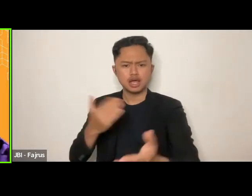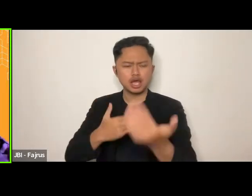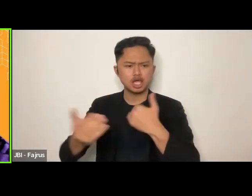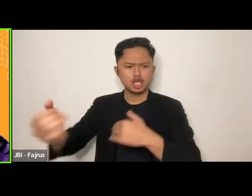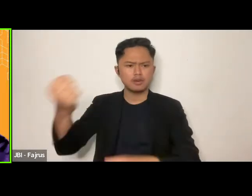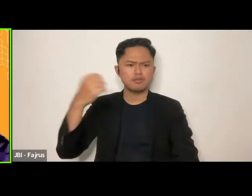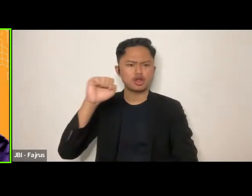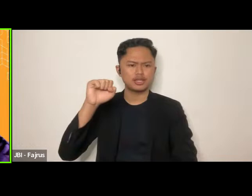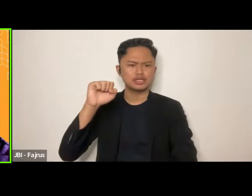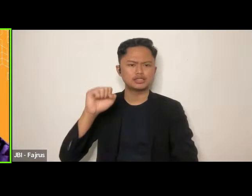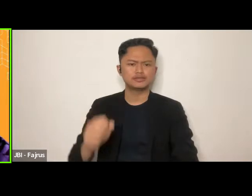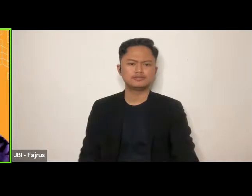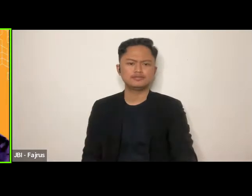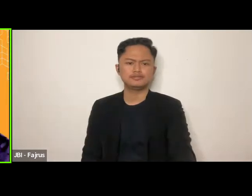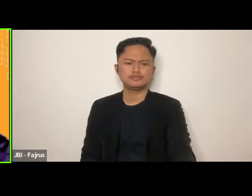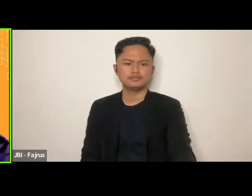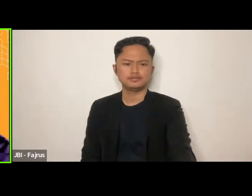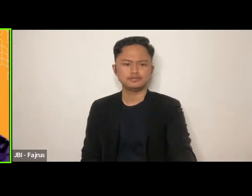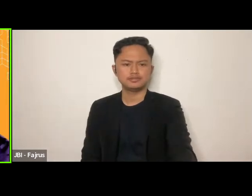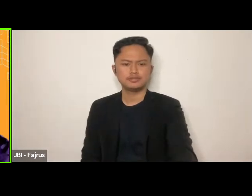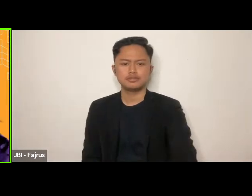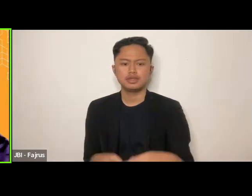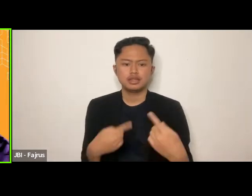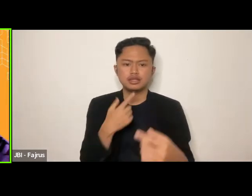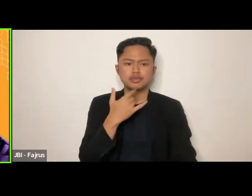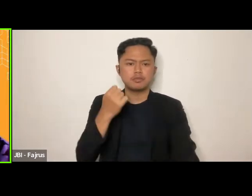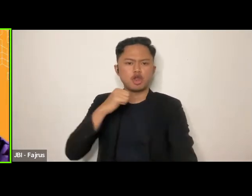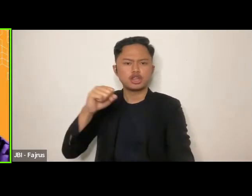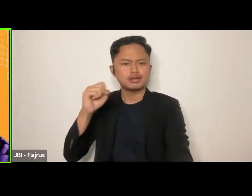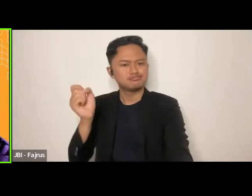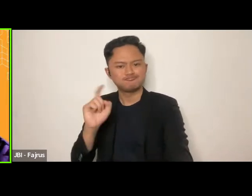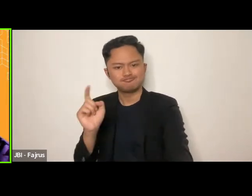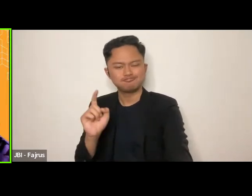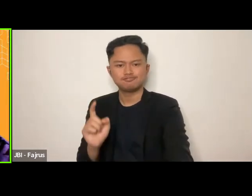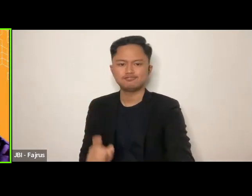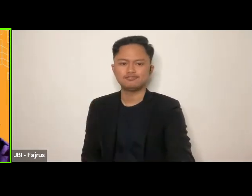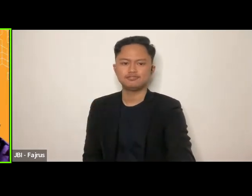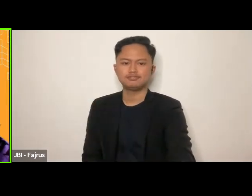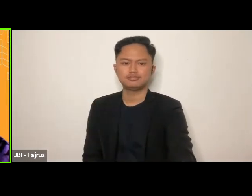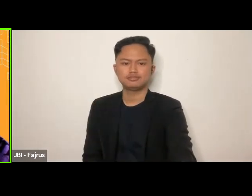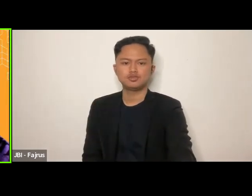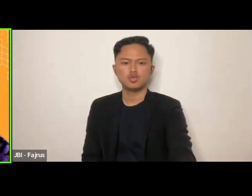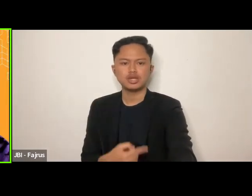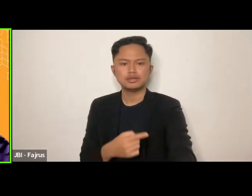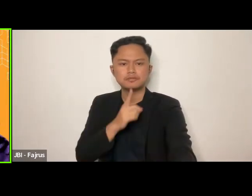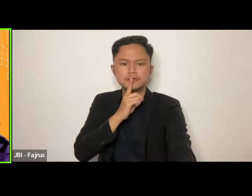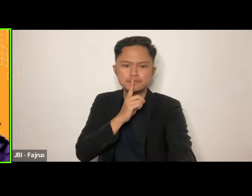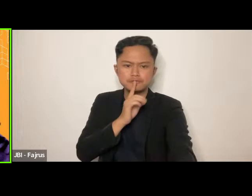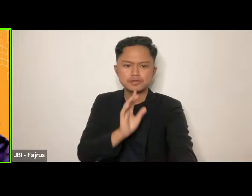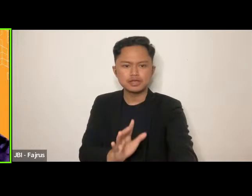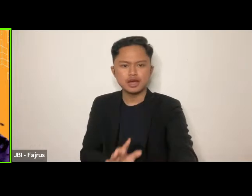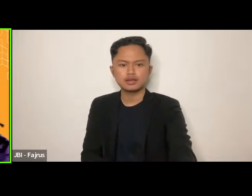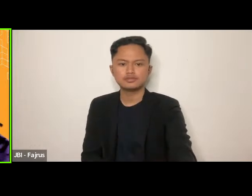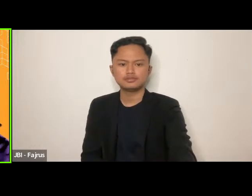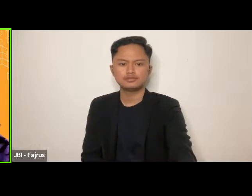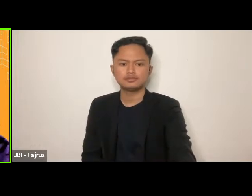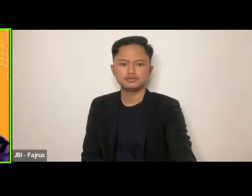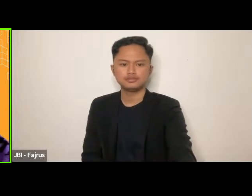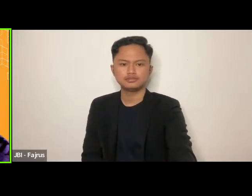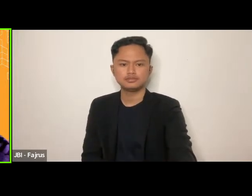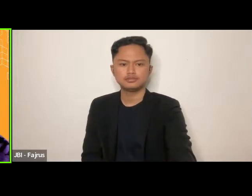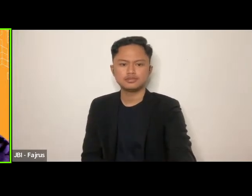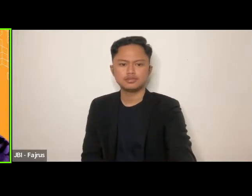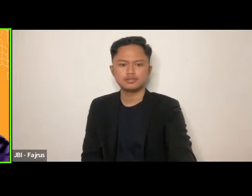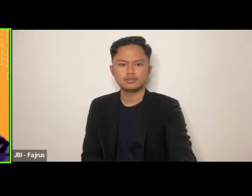when we are being killed, we cannot protest. Being mutilated, must keep silent. any state policy